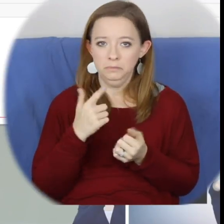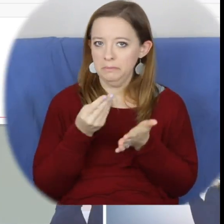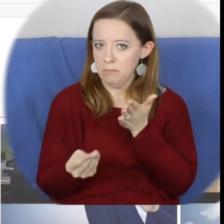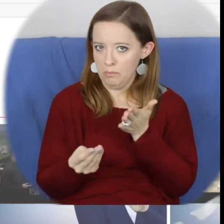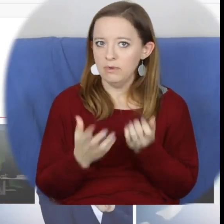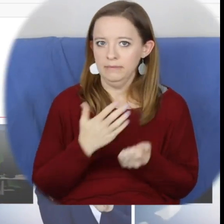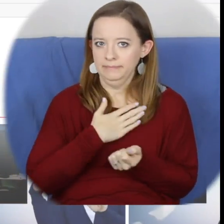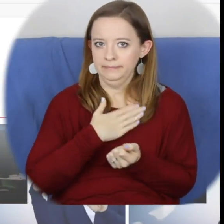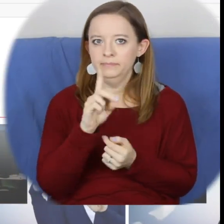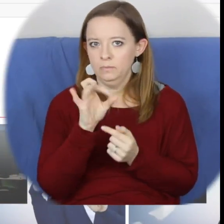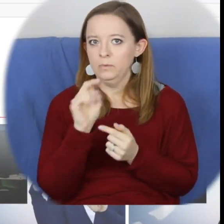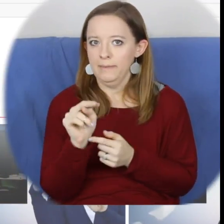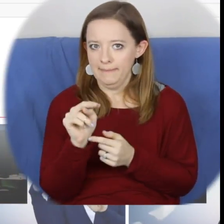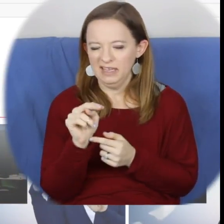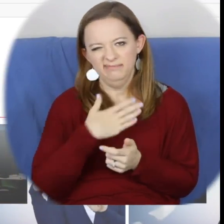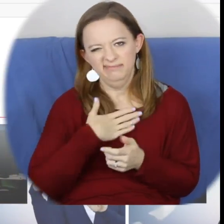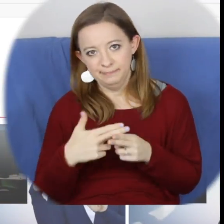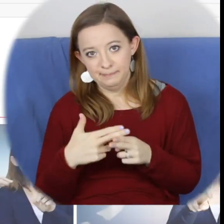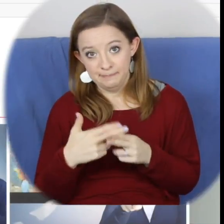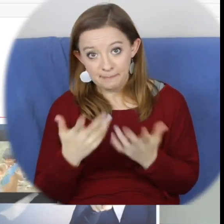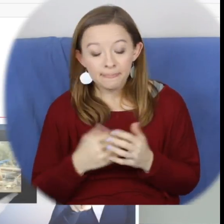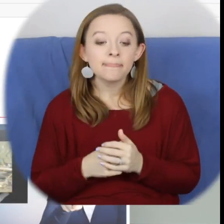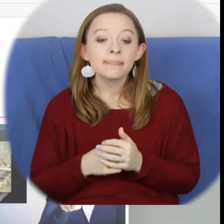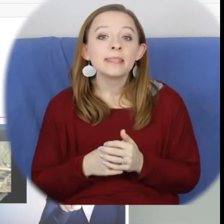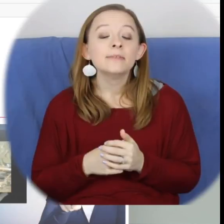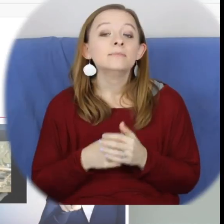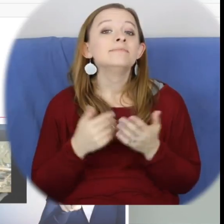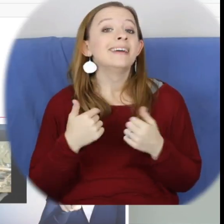really professional. I mean, really, like, yeah.